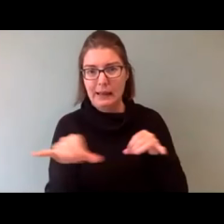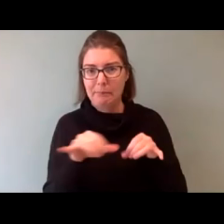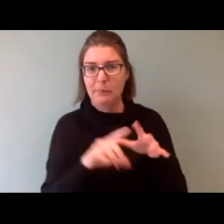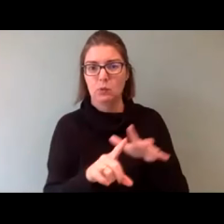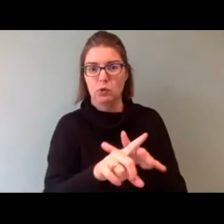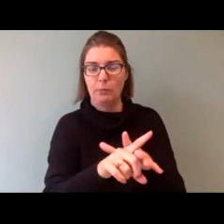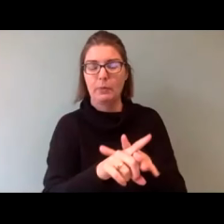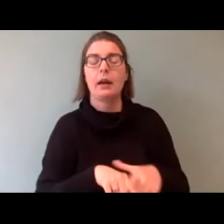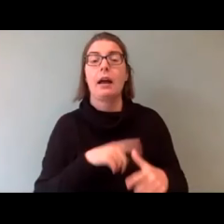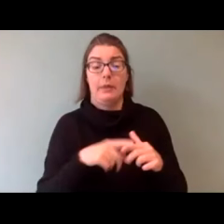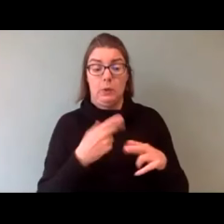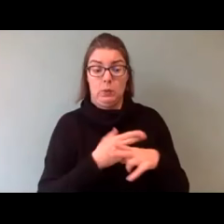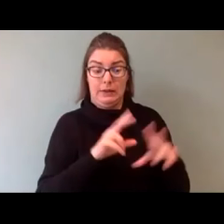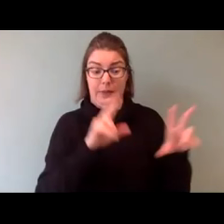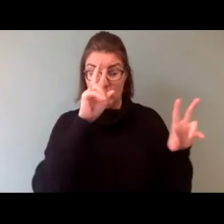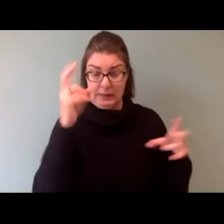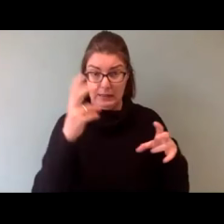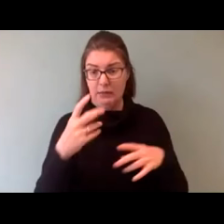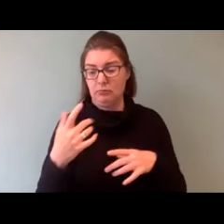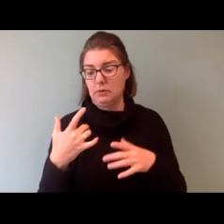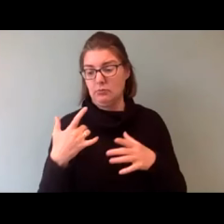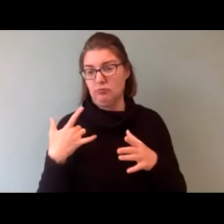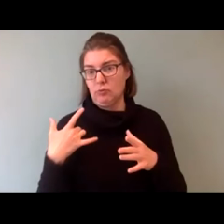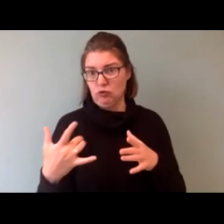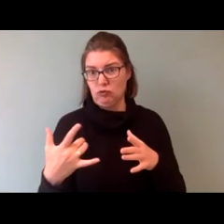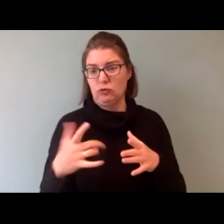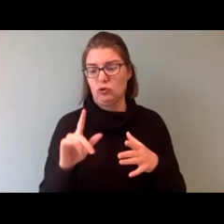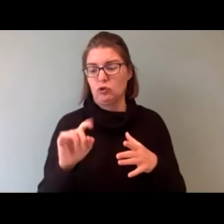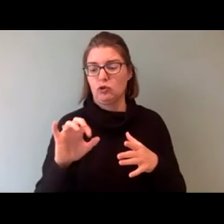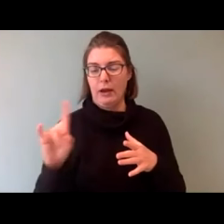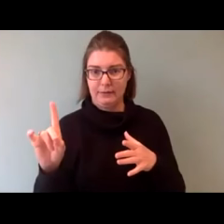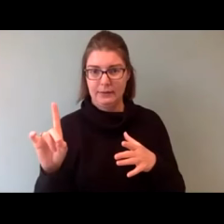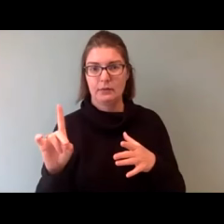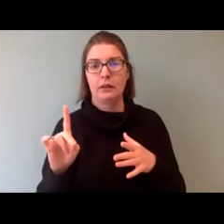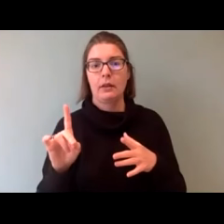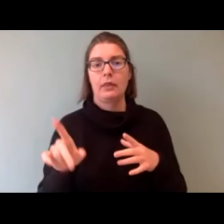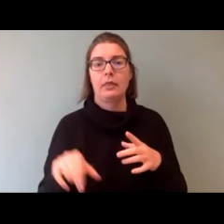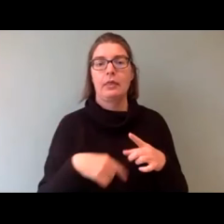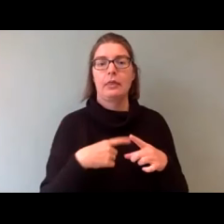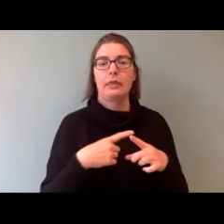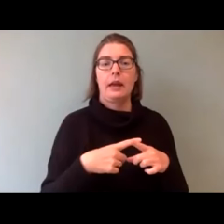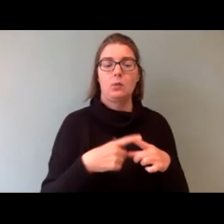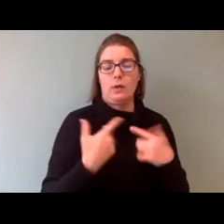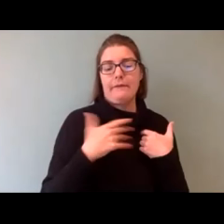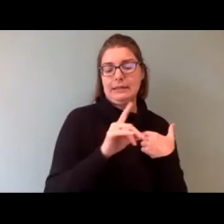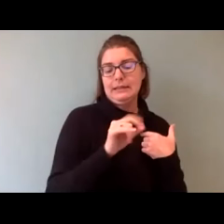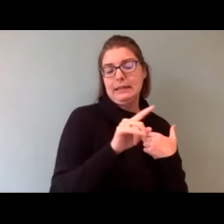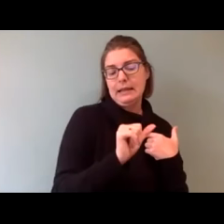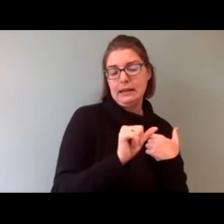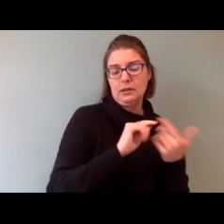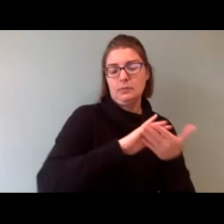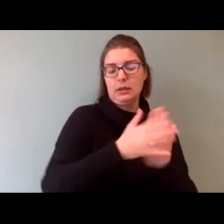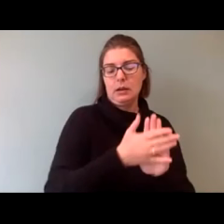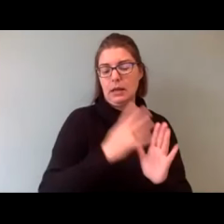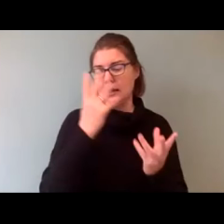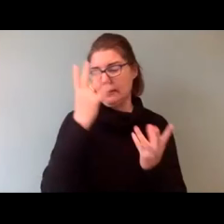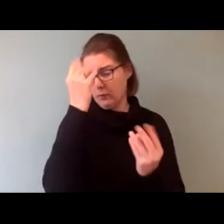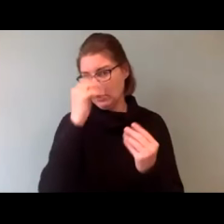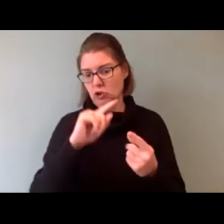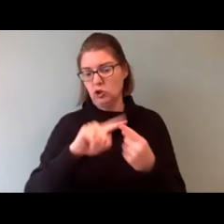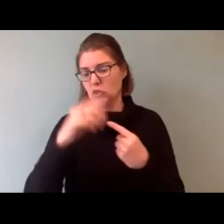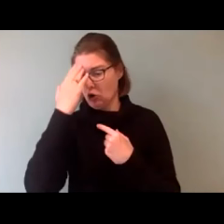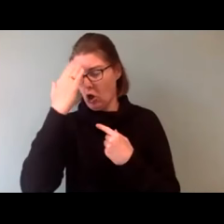through those themes and trends, the convergence is the process where we can go from like data to info to knowledge to hopefully